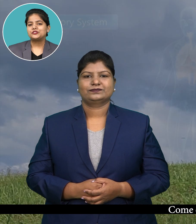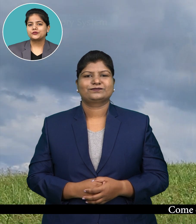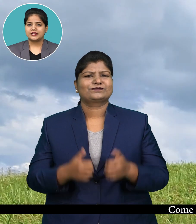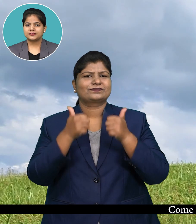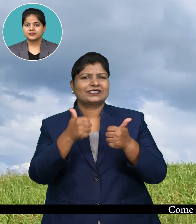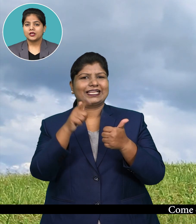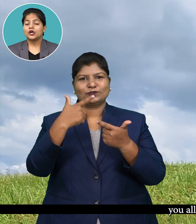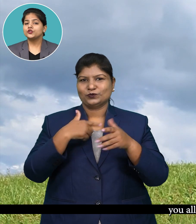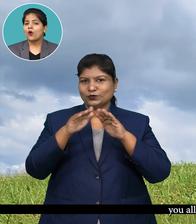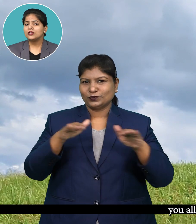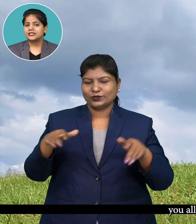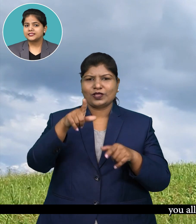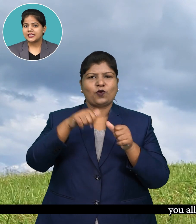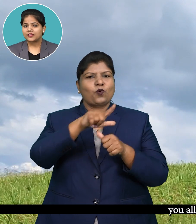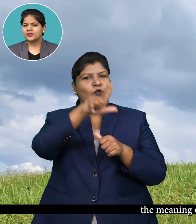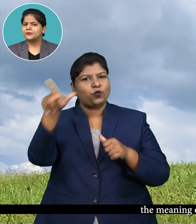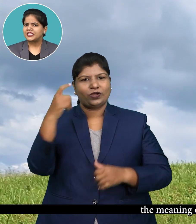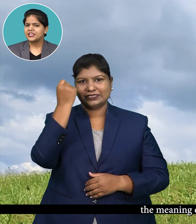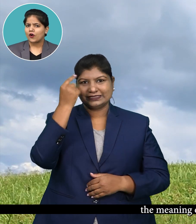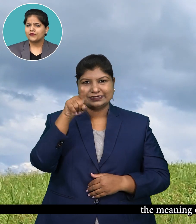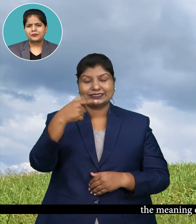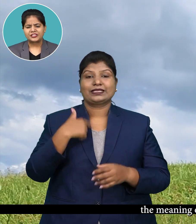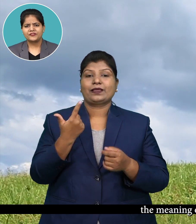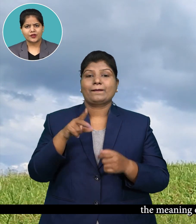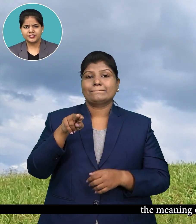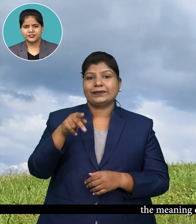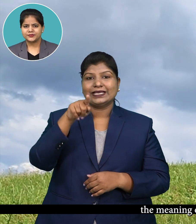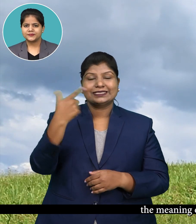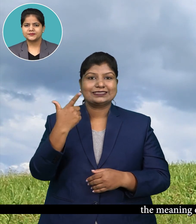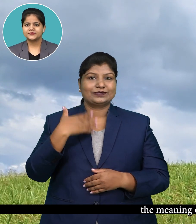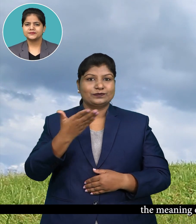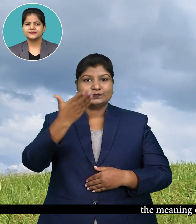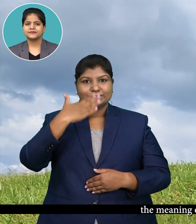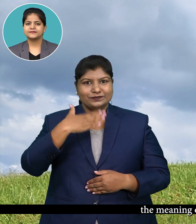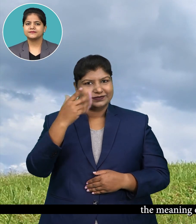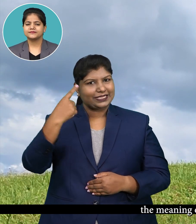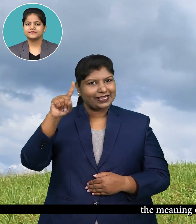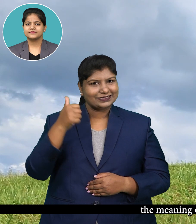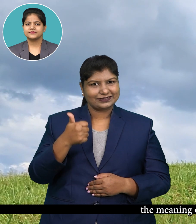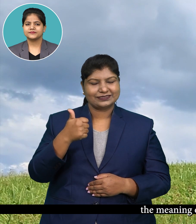Come on students, you all understand the meaning of breathing, right?